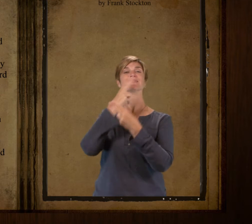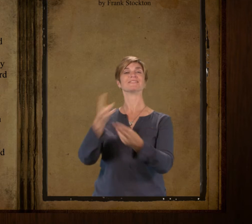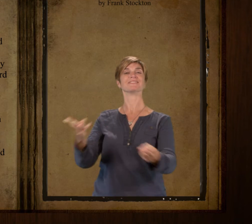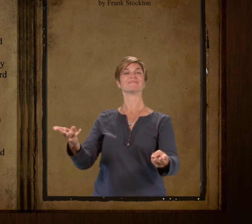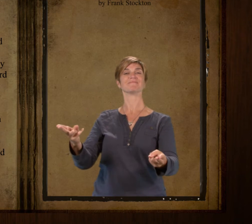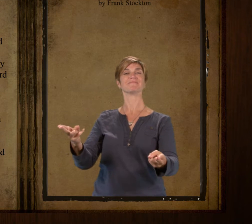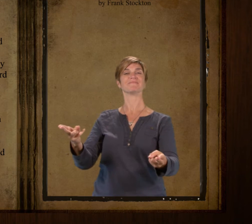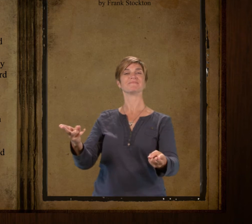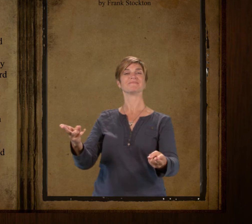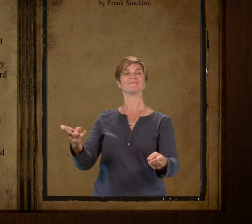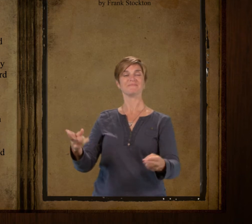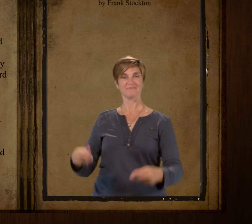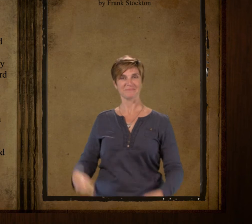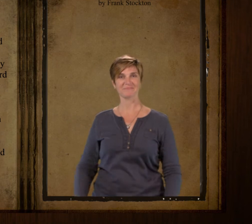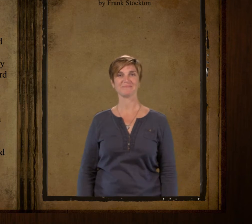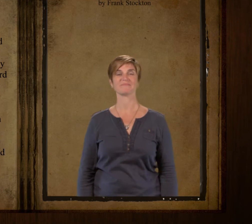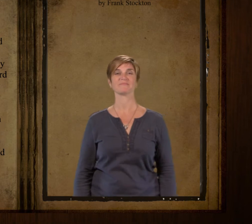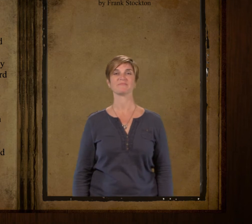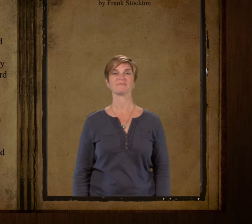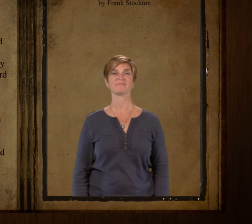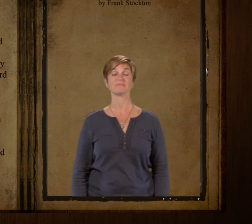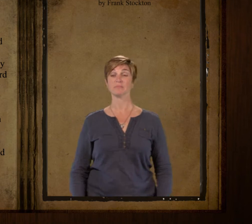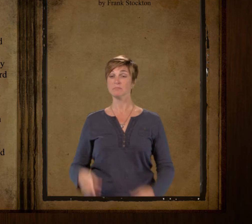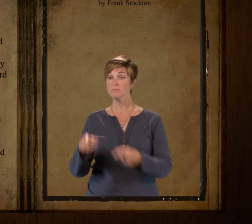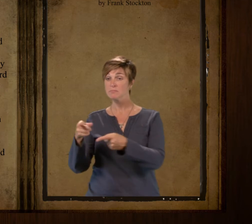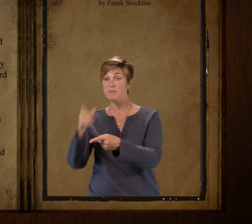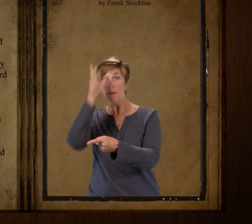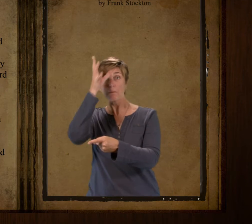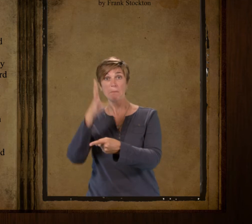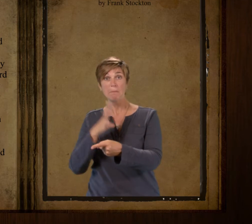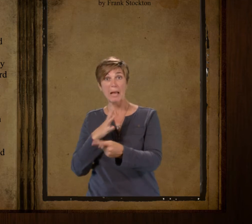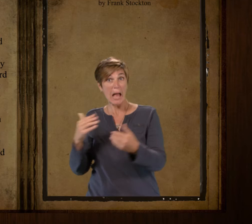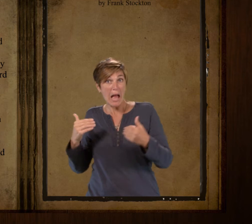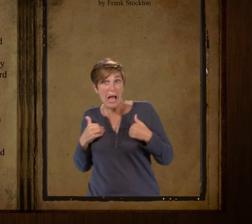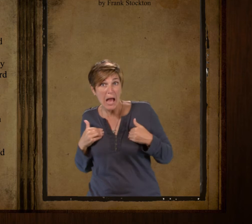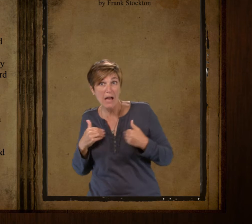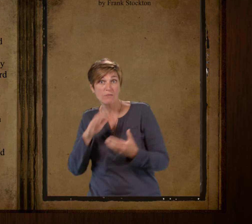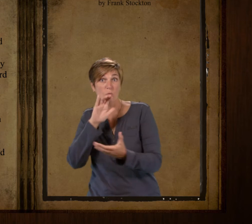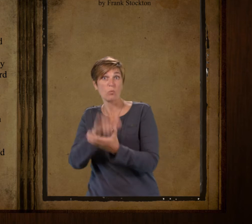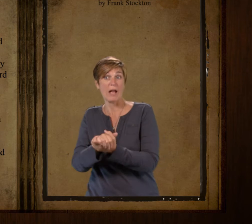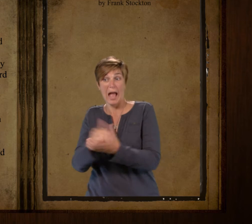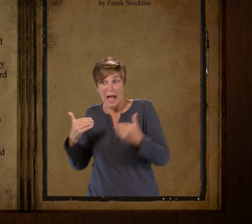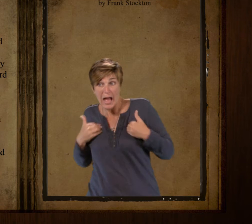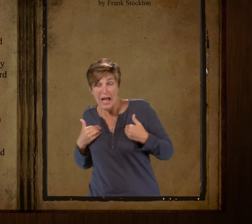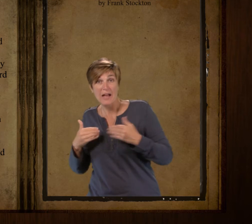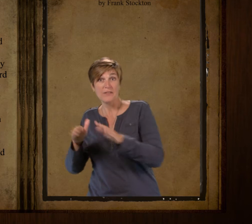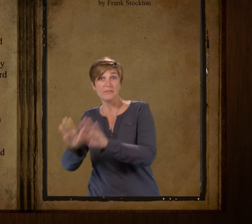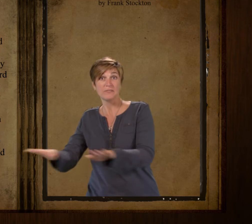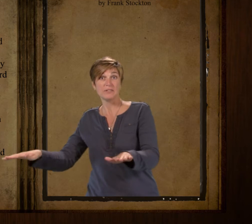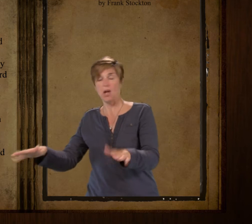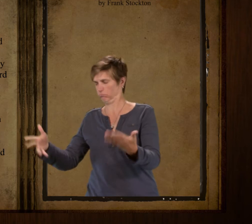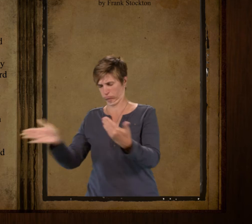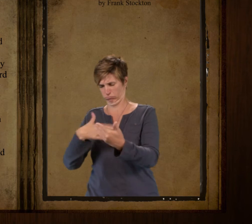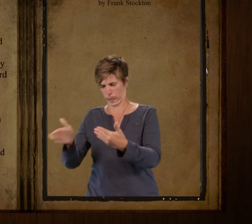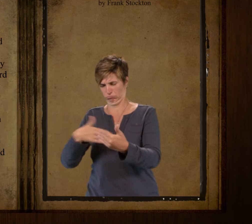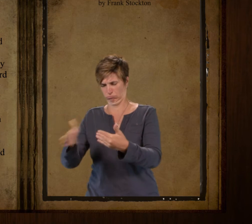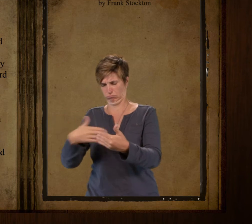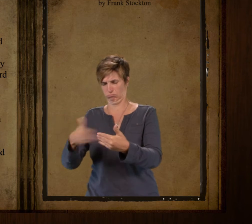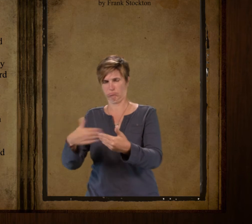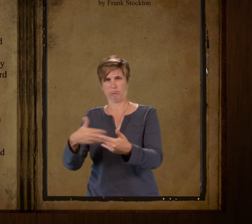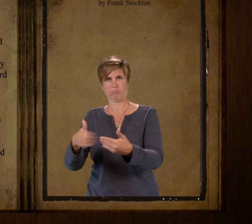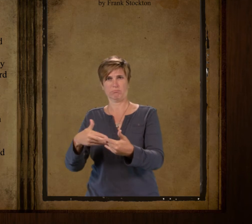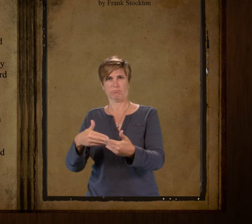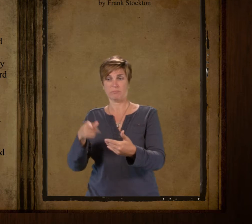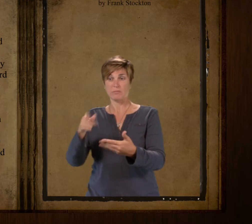might already possess a wife and family, or that his affections might be engaged upon an object of his own